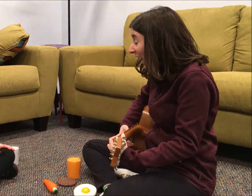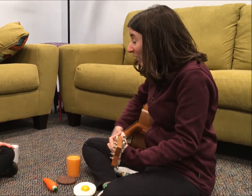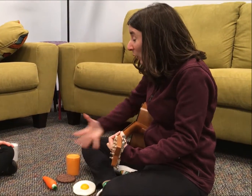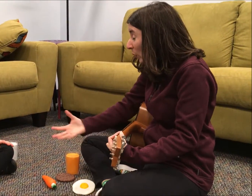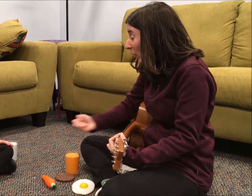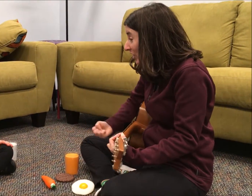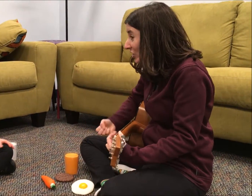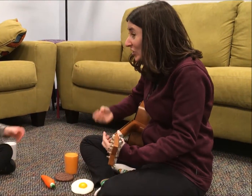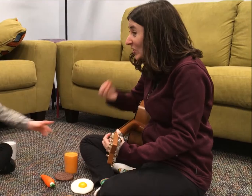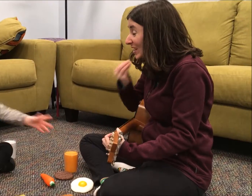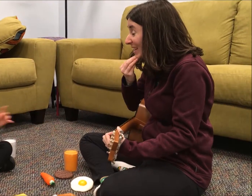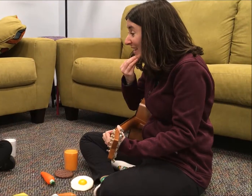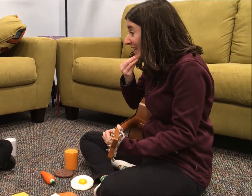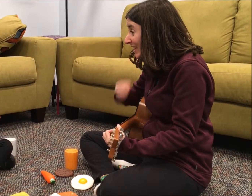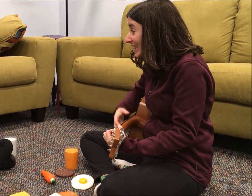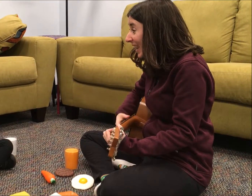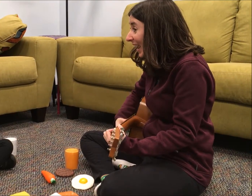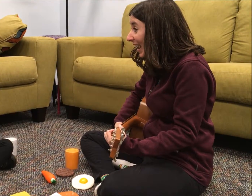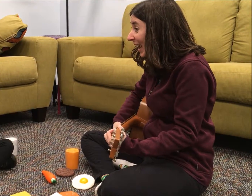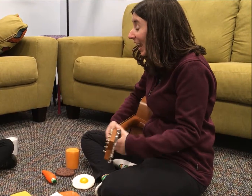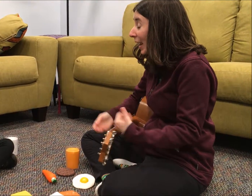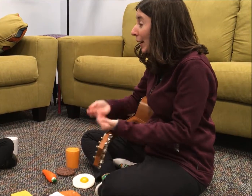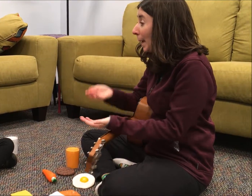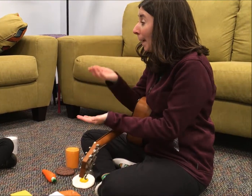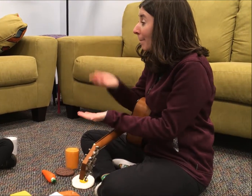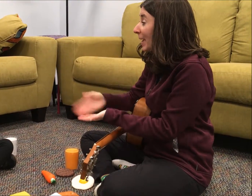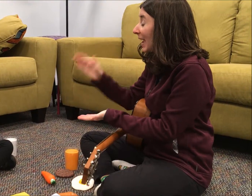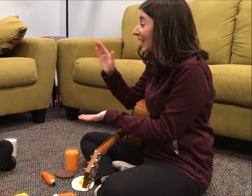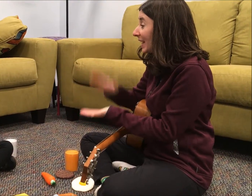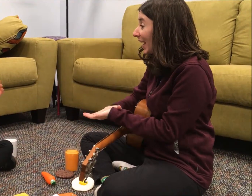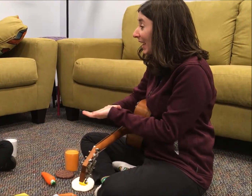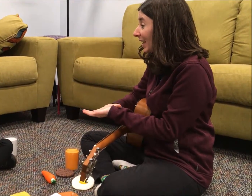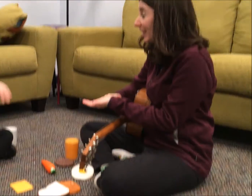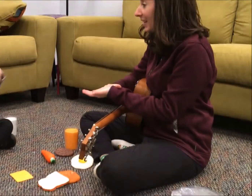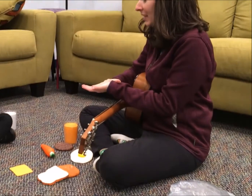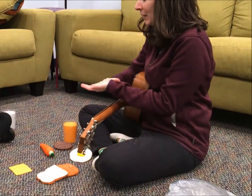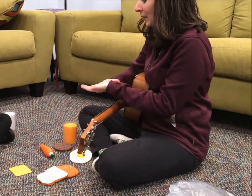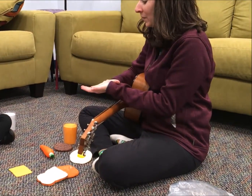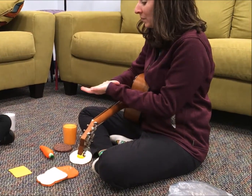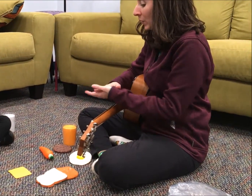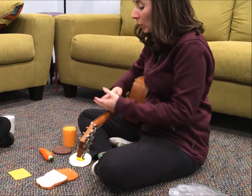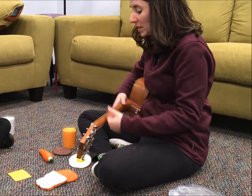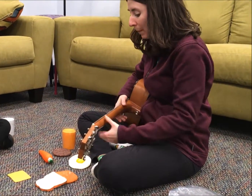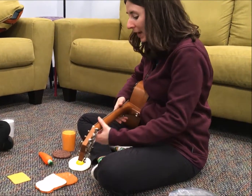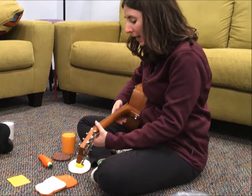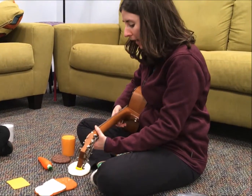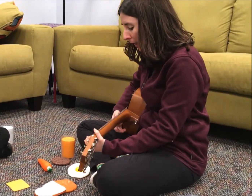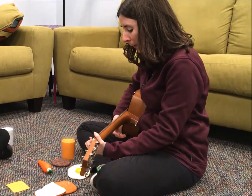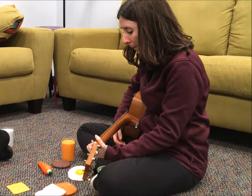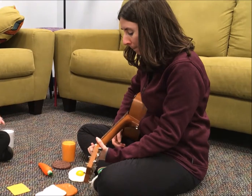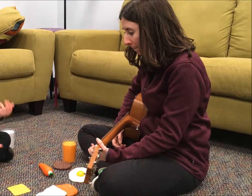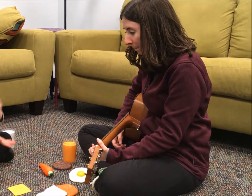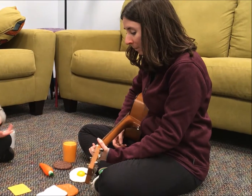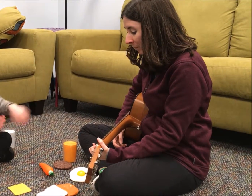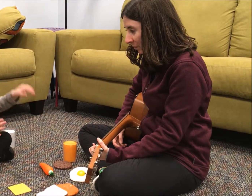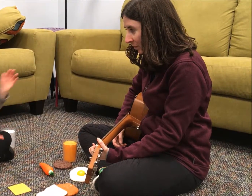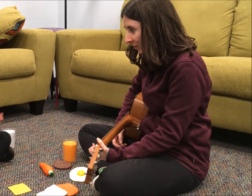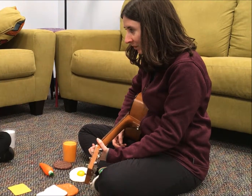I want to eat a pancake. Pancake. Where's the pancake? Pancake.